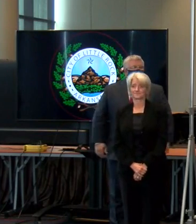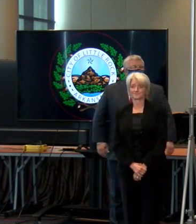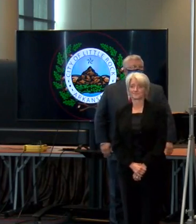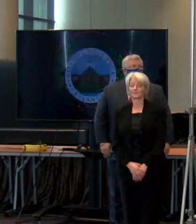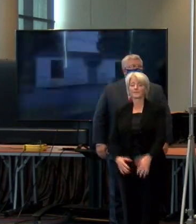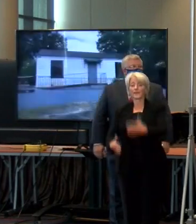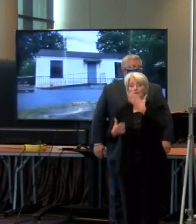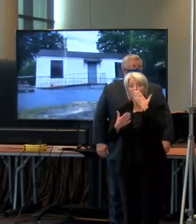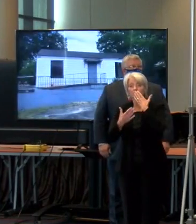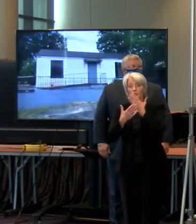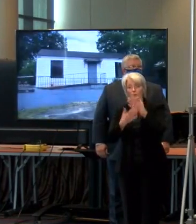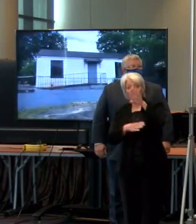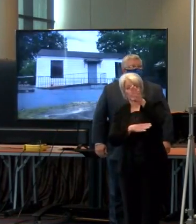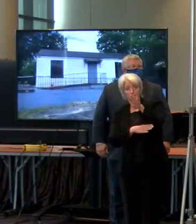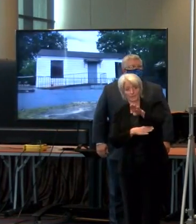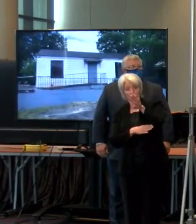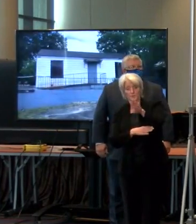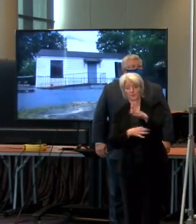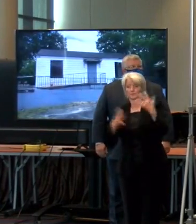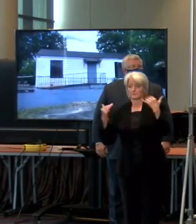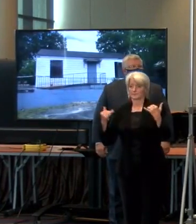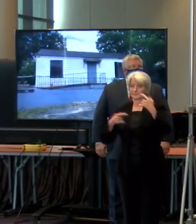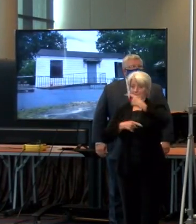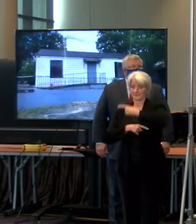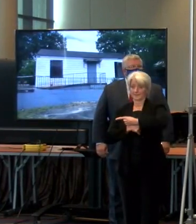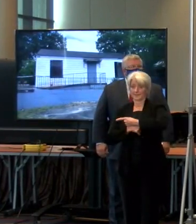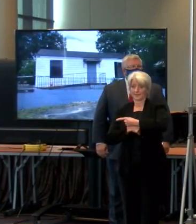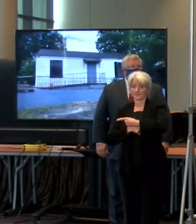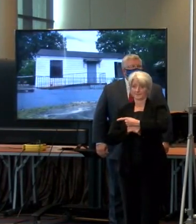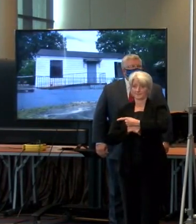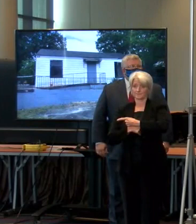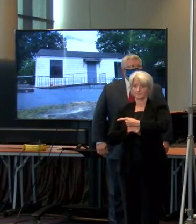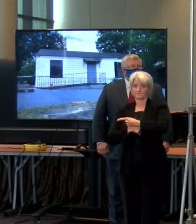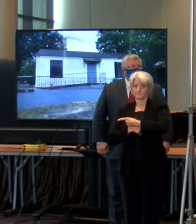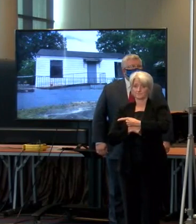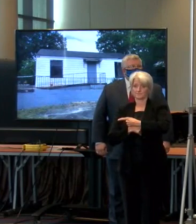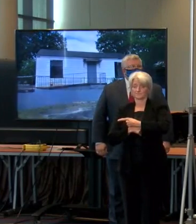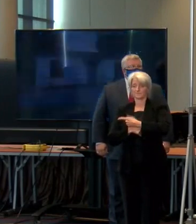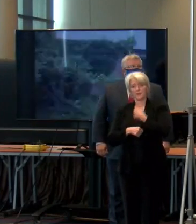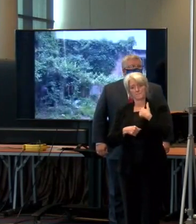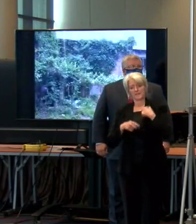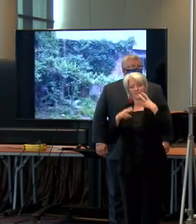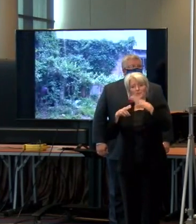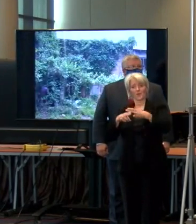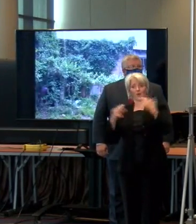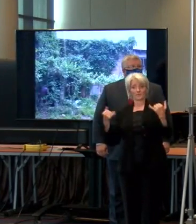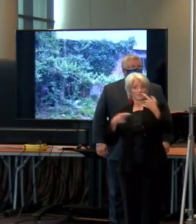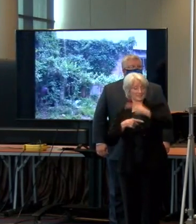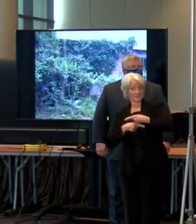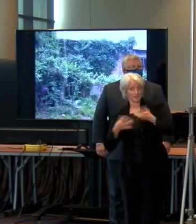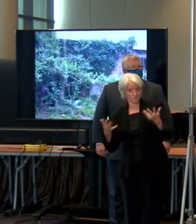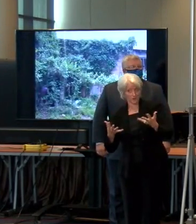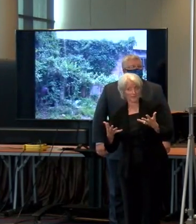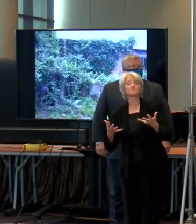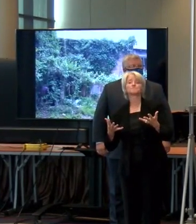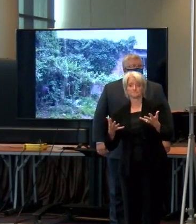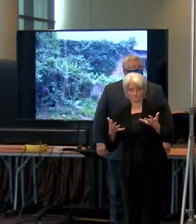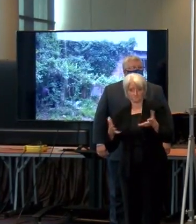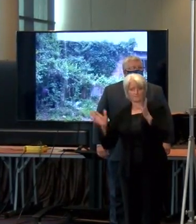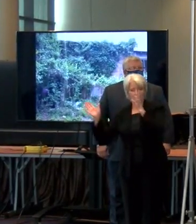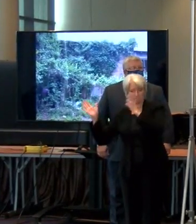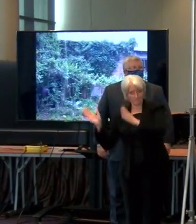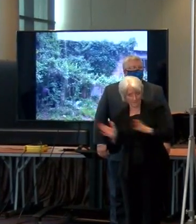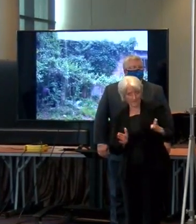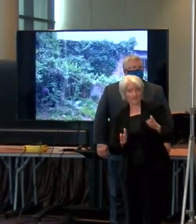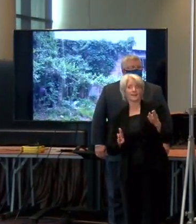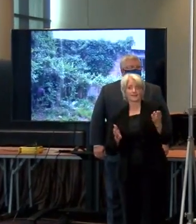Well, good afternoon. Today is what I would call an intentional day. One of the